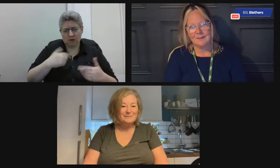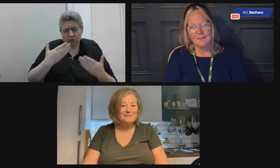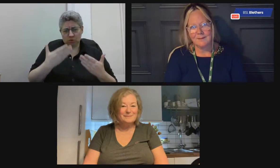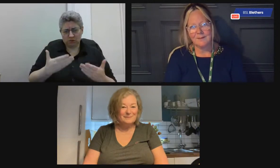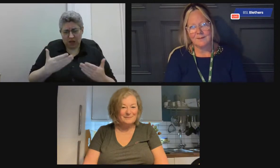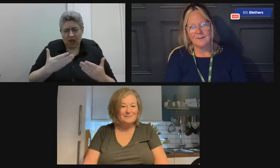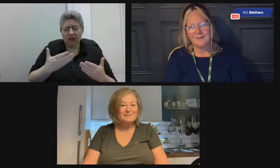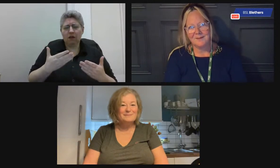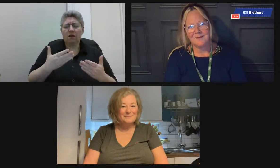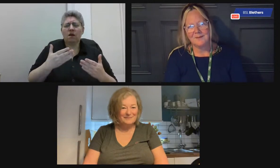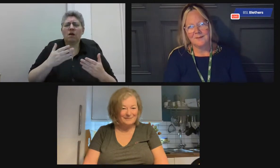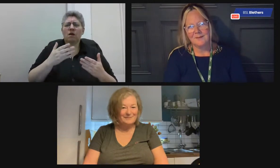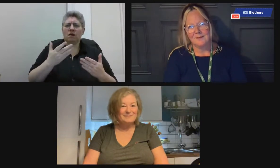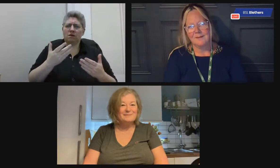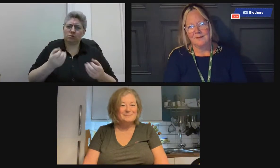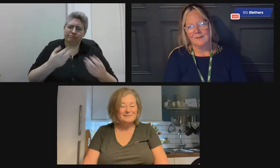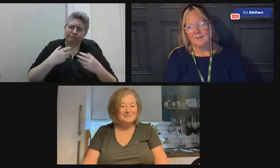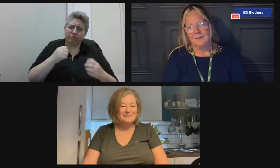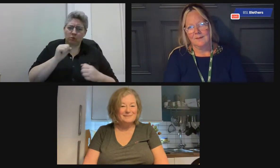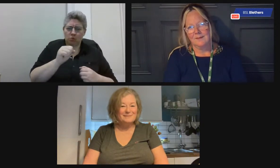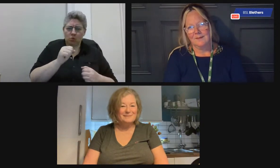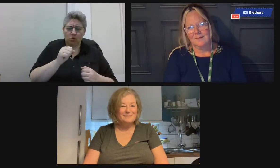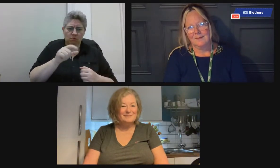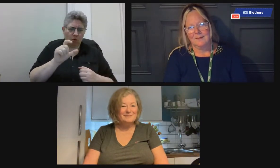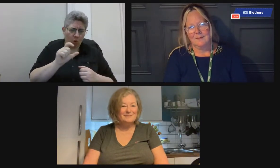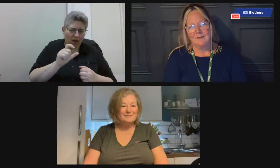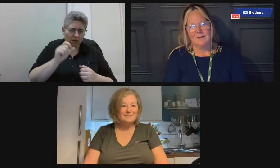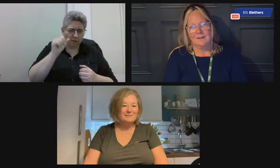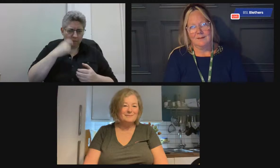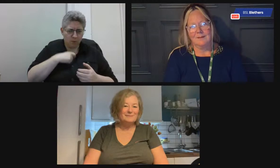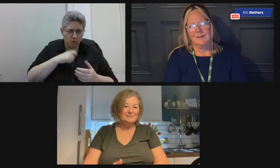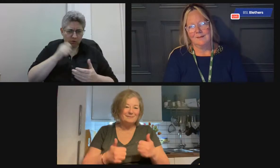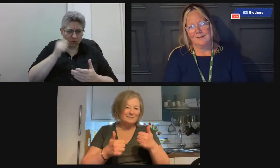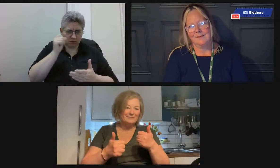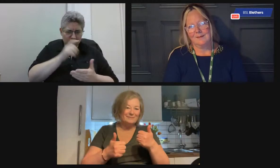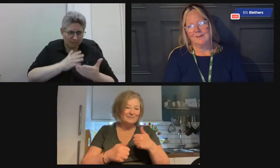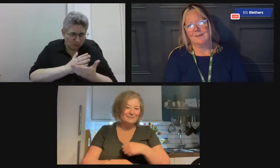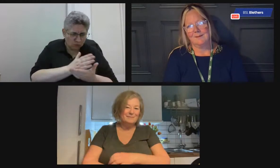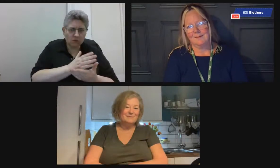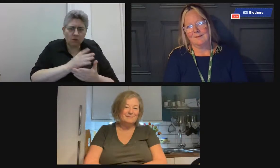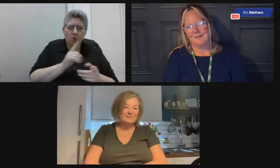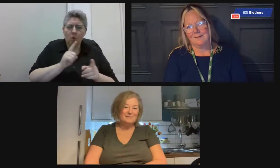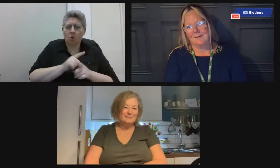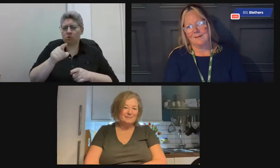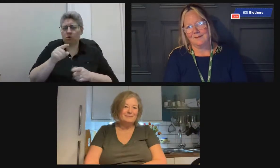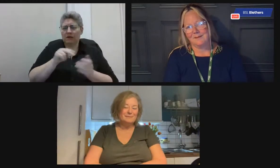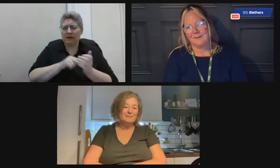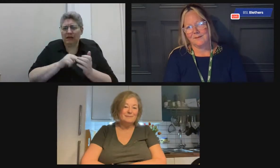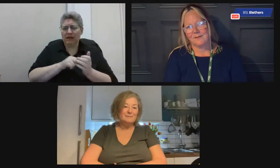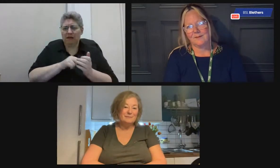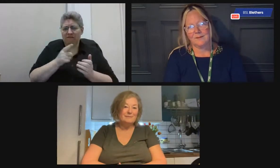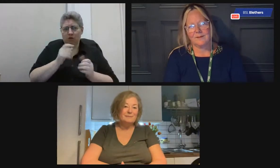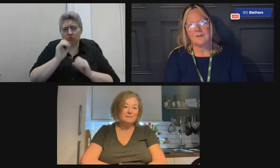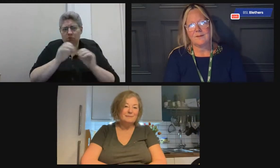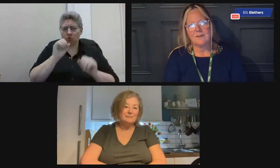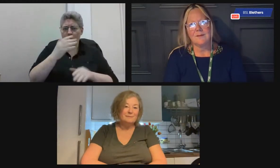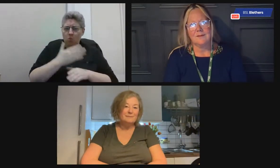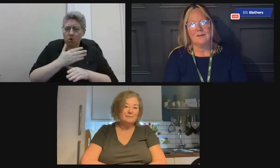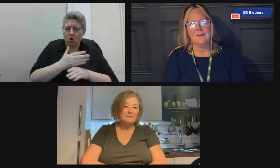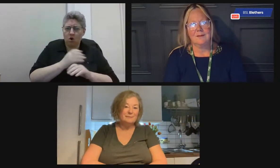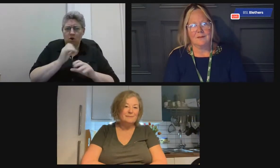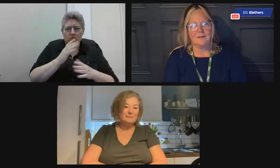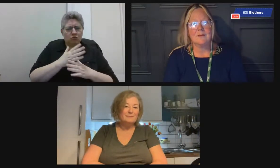The questions have been so interesting tonight. And thank you so much, Colleen, for sharing your very, very personal